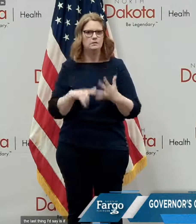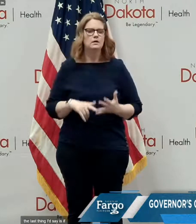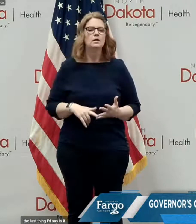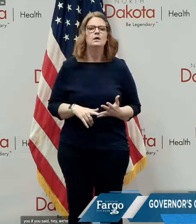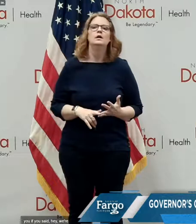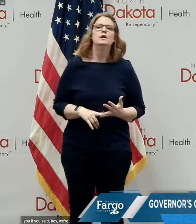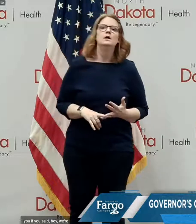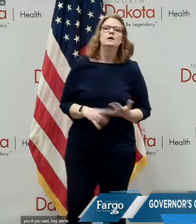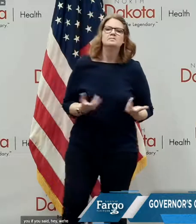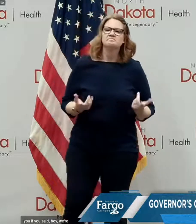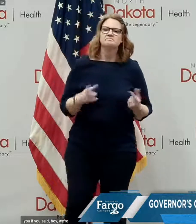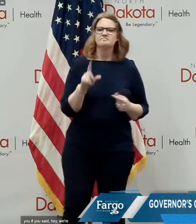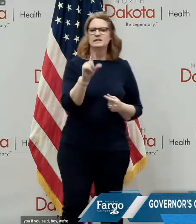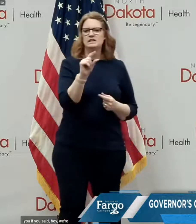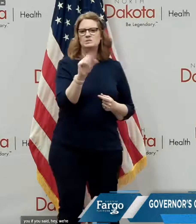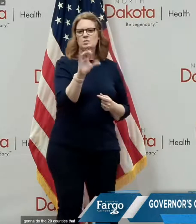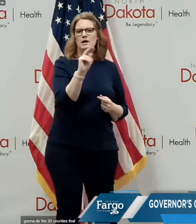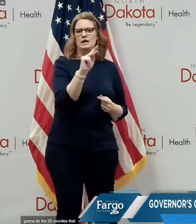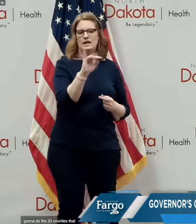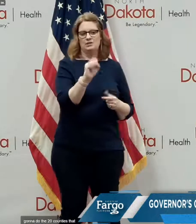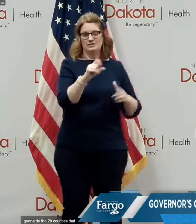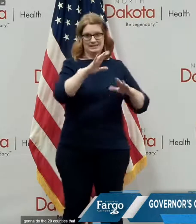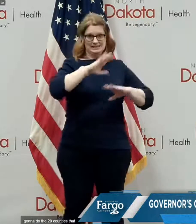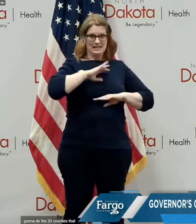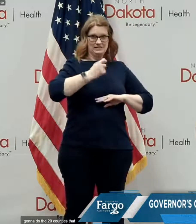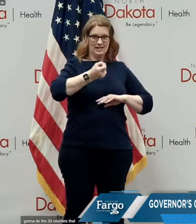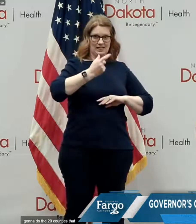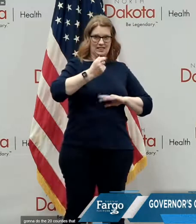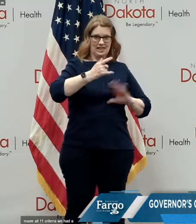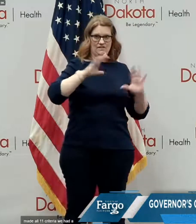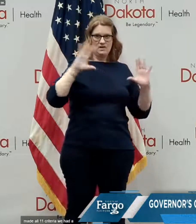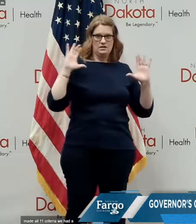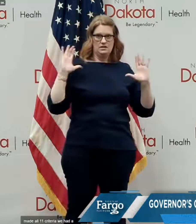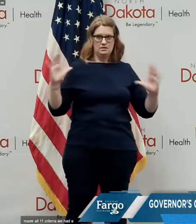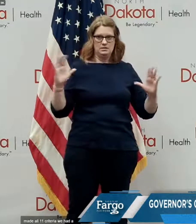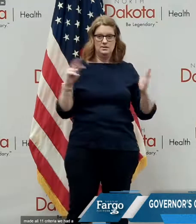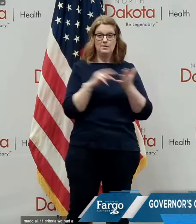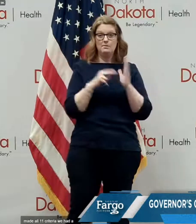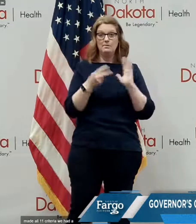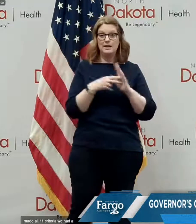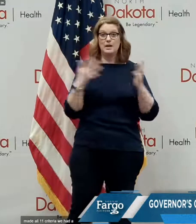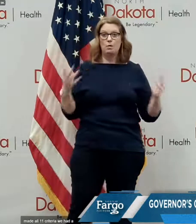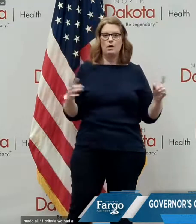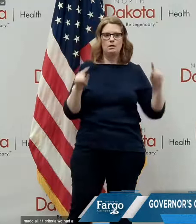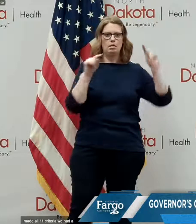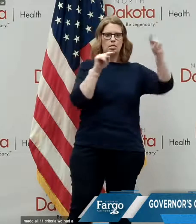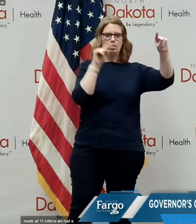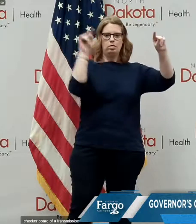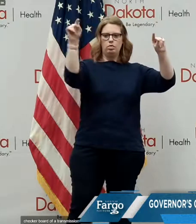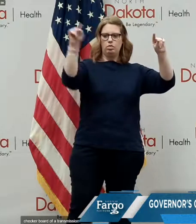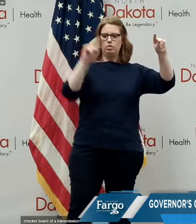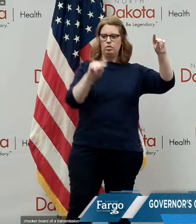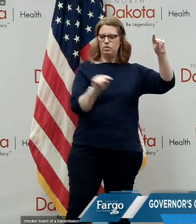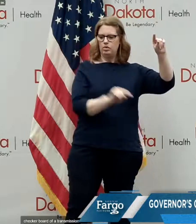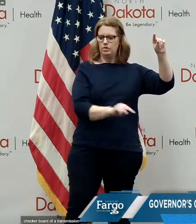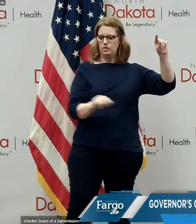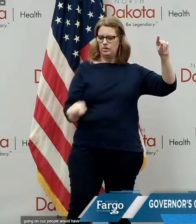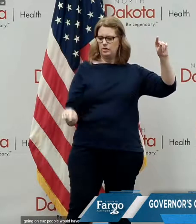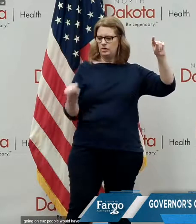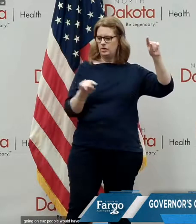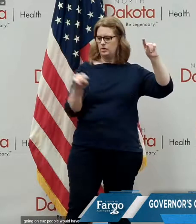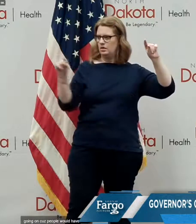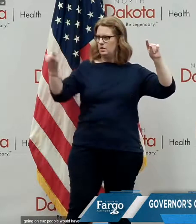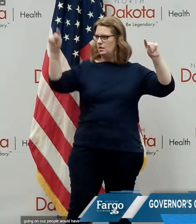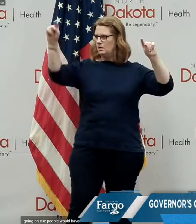20 counties that met all 11 gating criteria, we had a checkerboard of transmission going on, because people would have been flocking